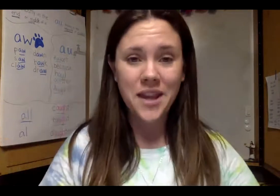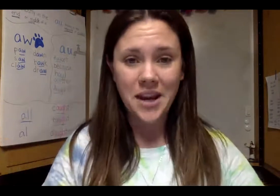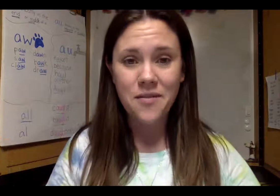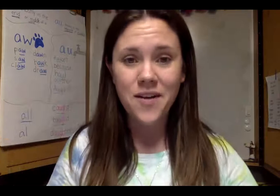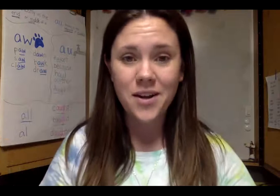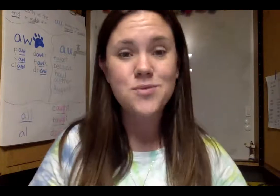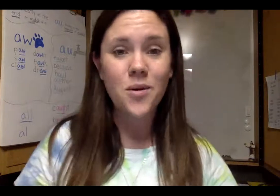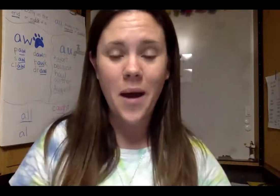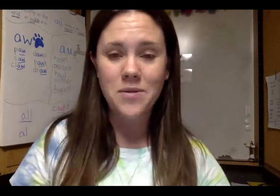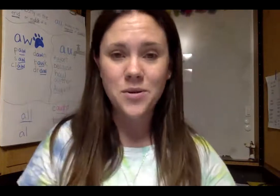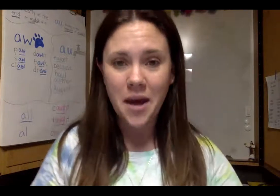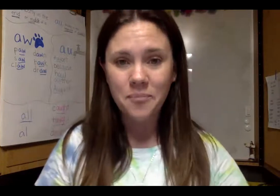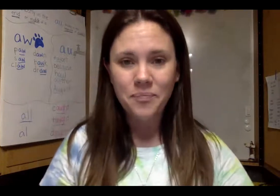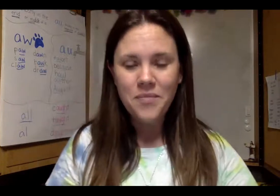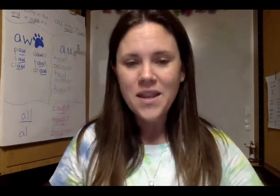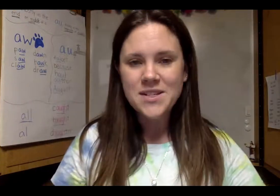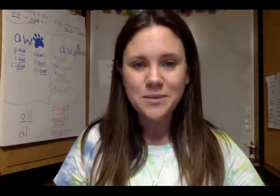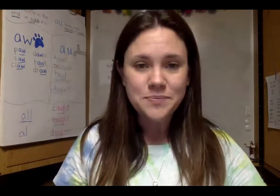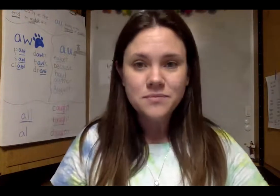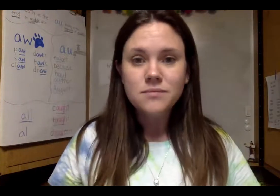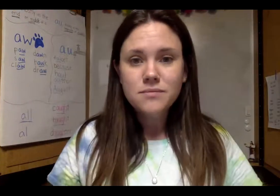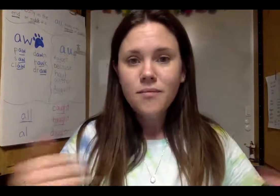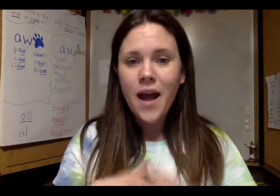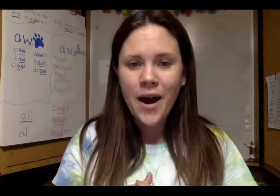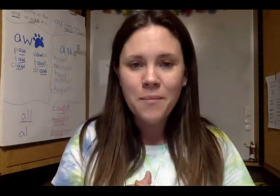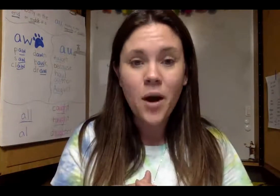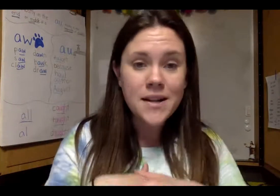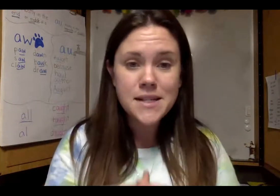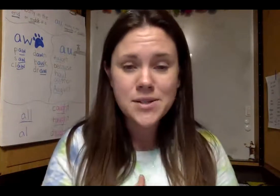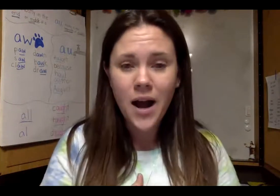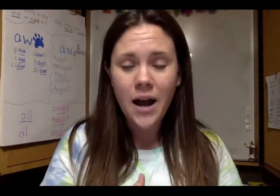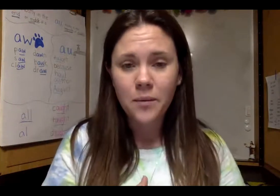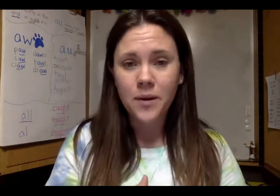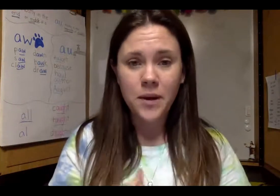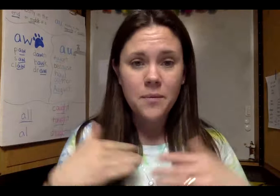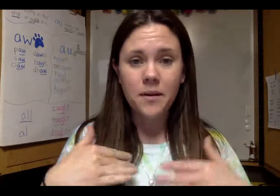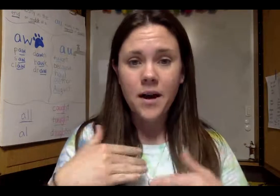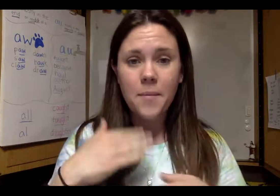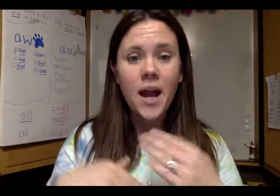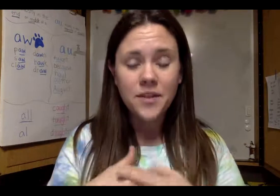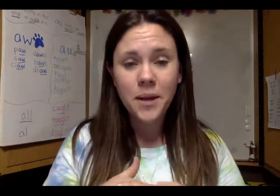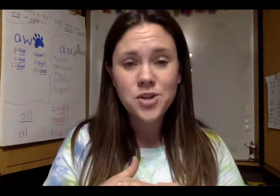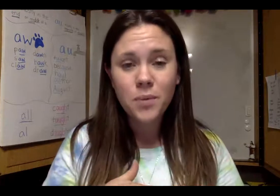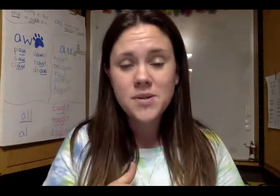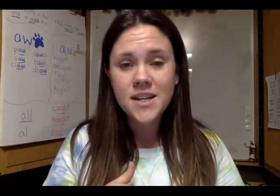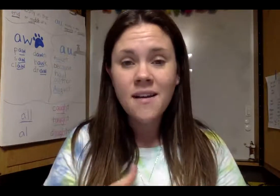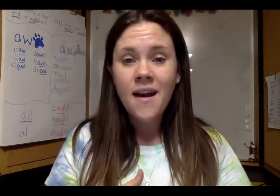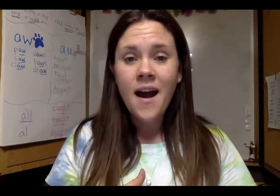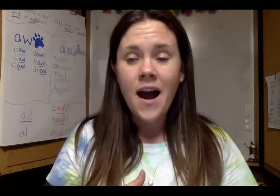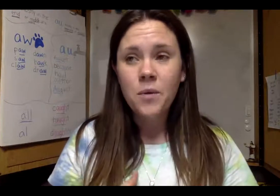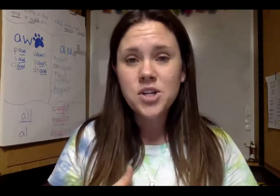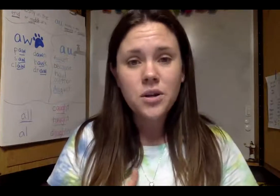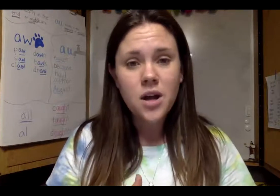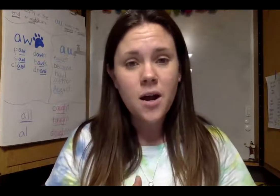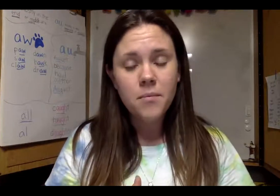cool thing if you don't know how to yet. So on Seesaw, I have a picture posted.